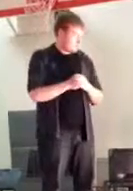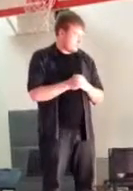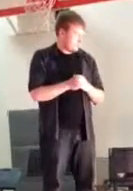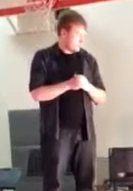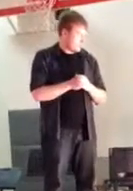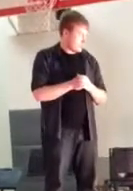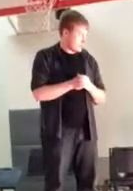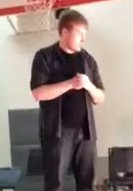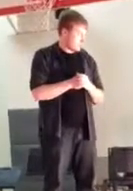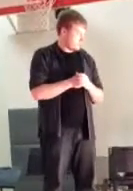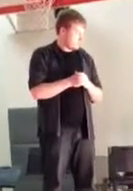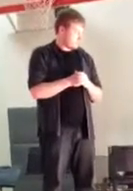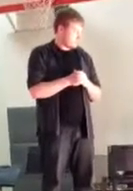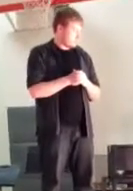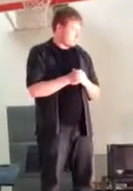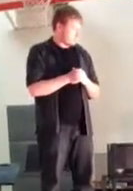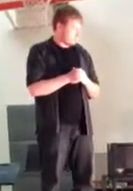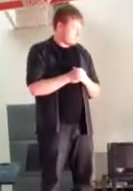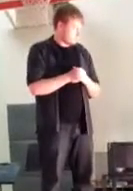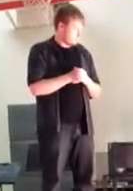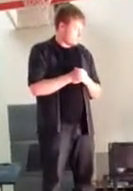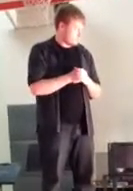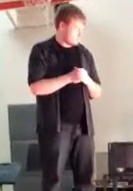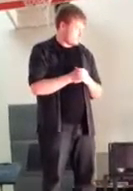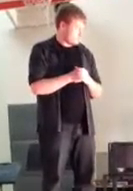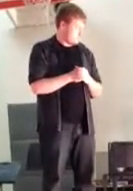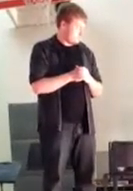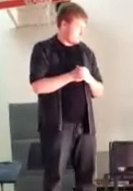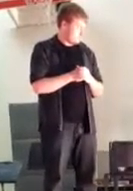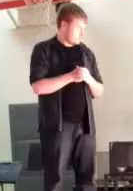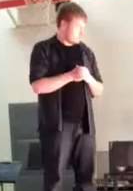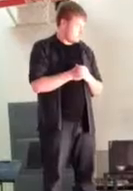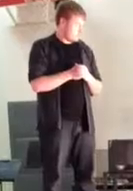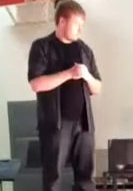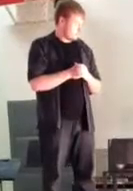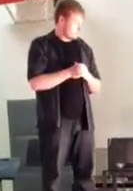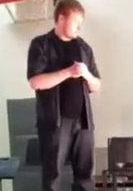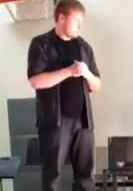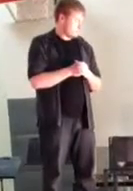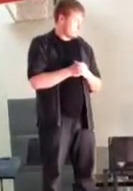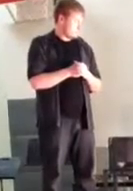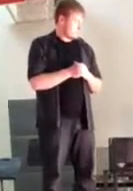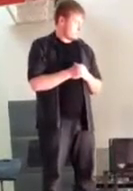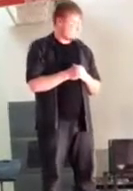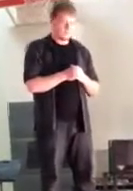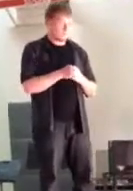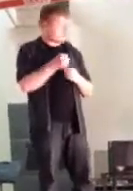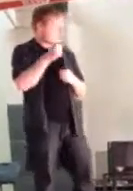This is time for wise and then men. So with the wise.